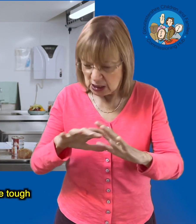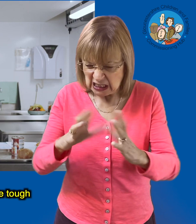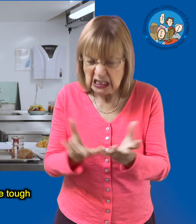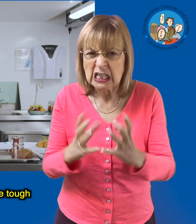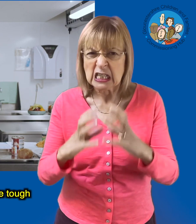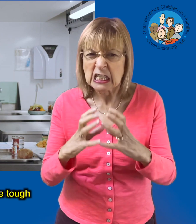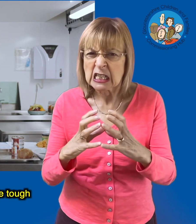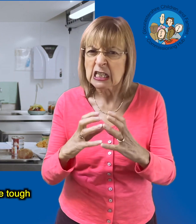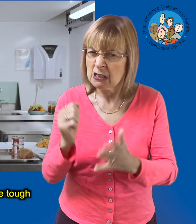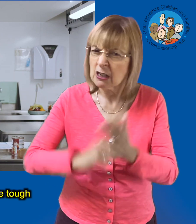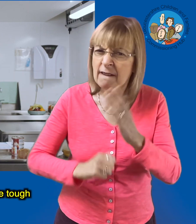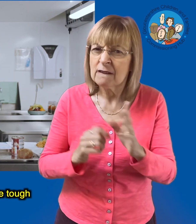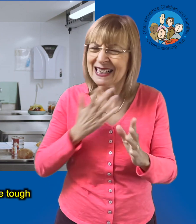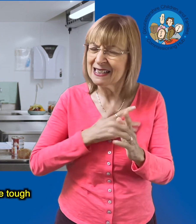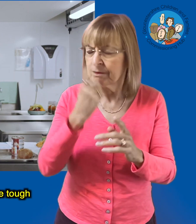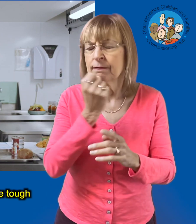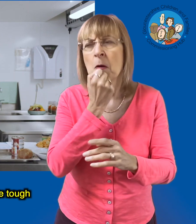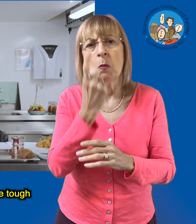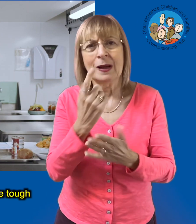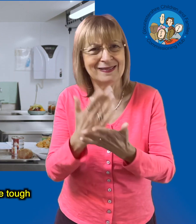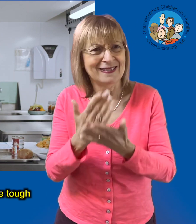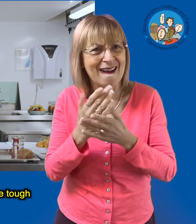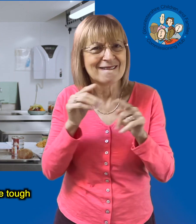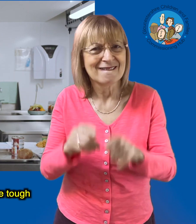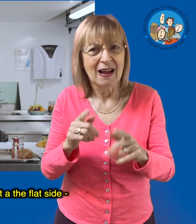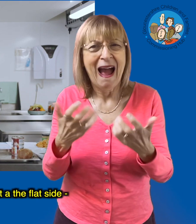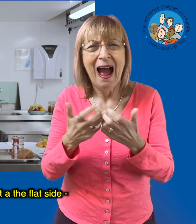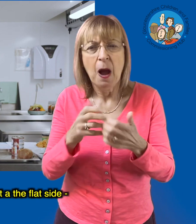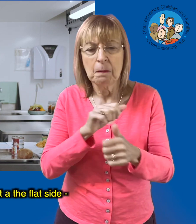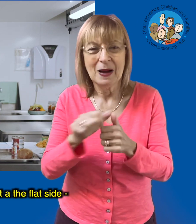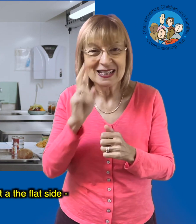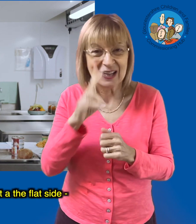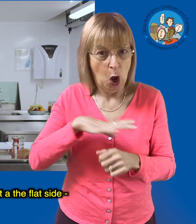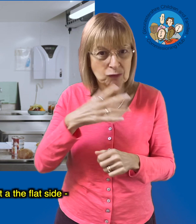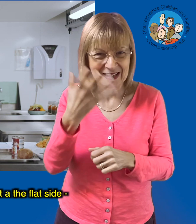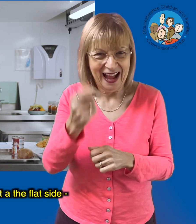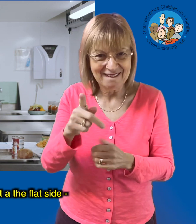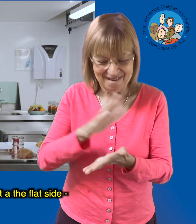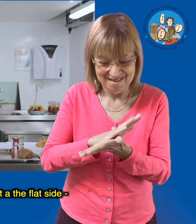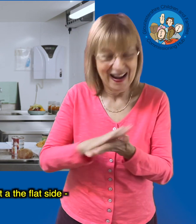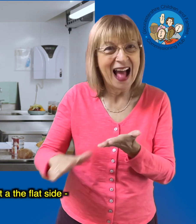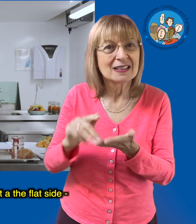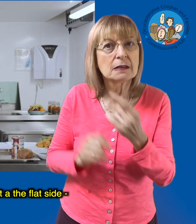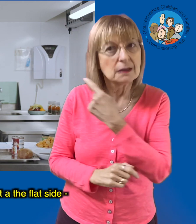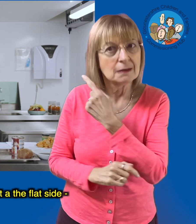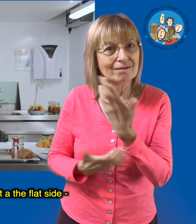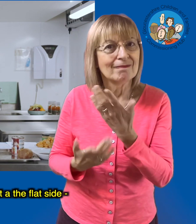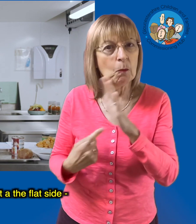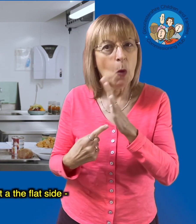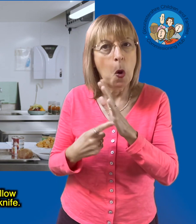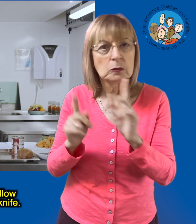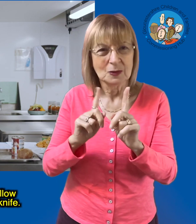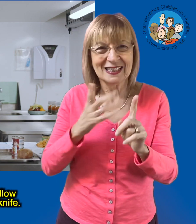It's quite tough, but we got to do it safely. So the best way to do it is, obviously they've got a flat